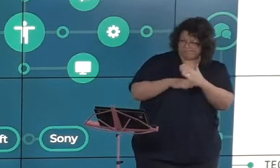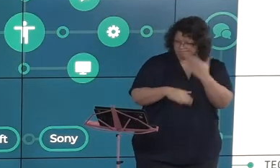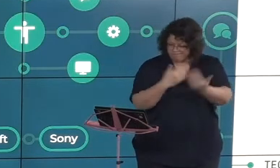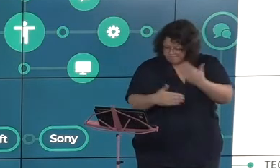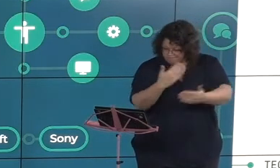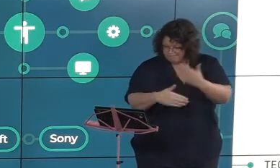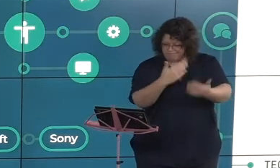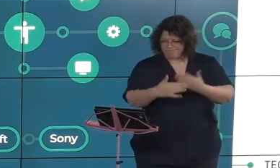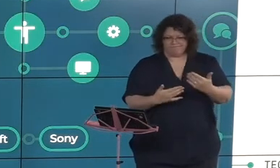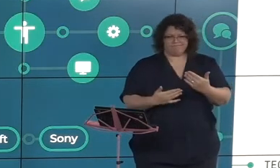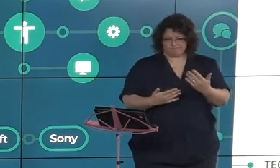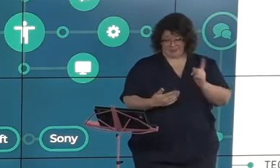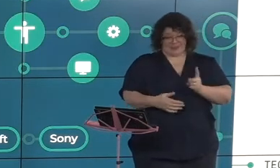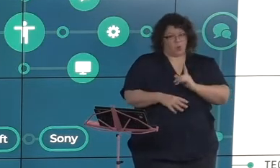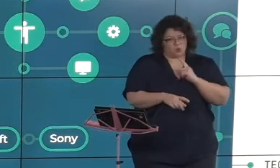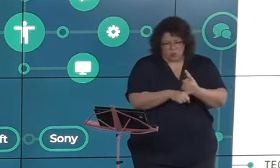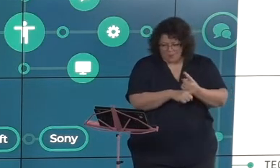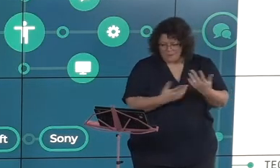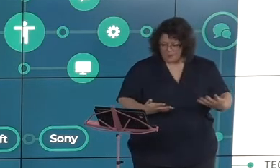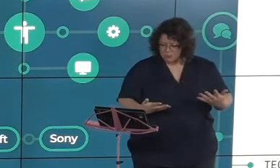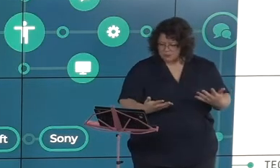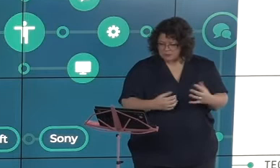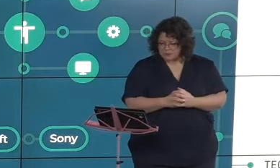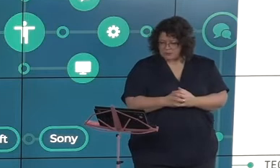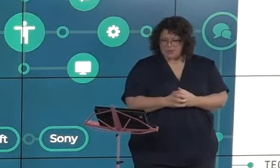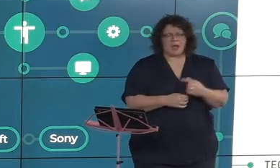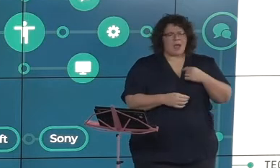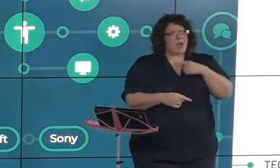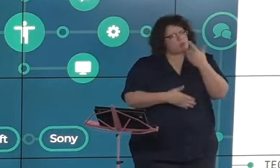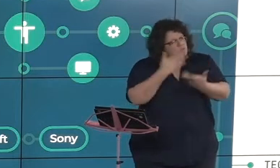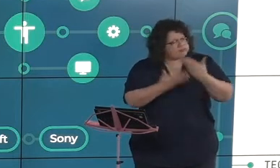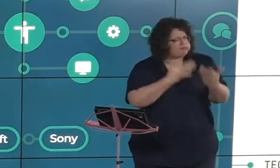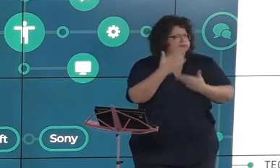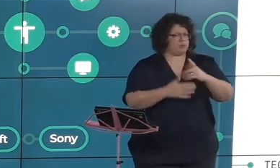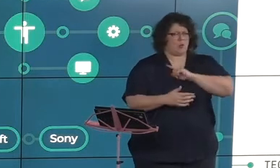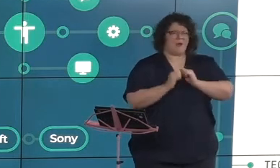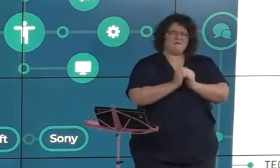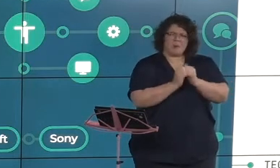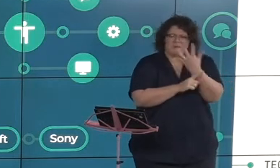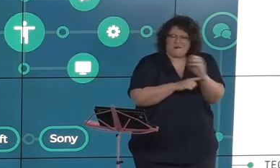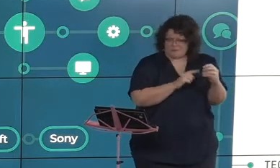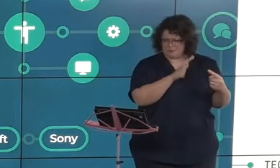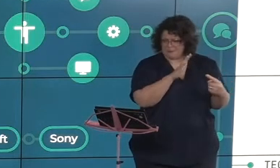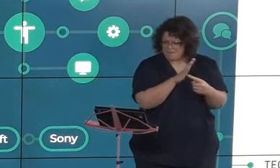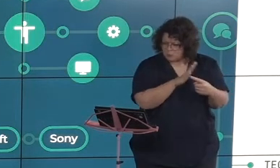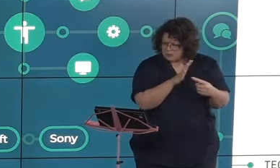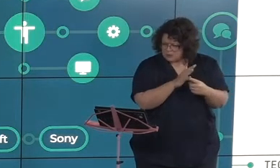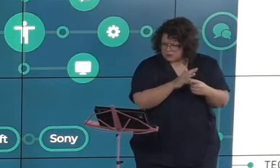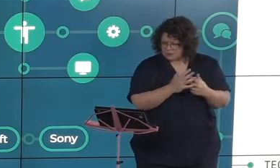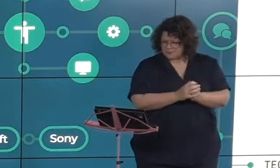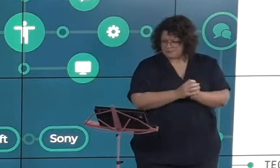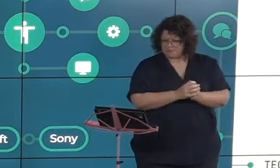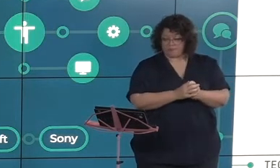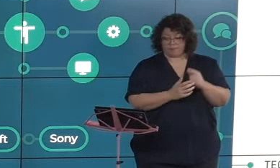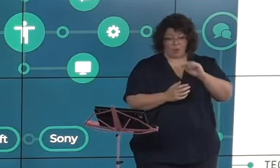going to scale it, operationalize this intention and this desire for inclusion. But most importantly, it is about